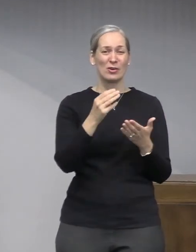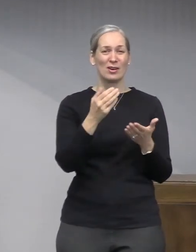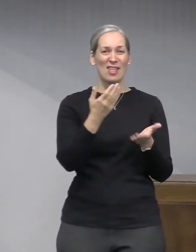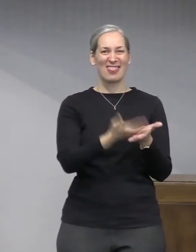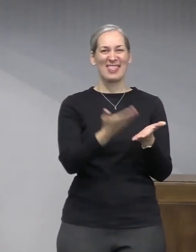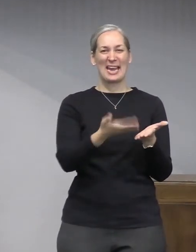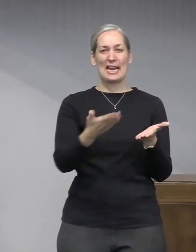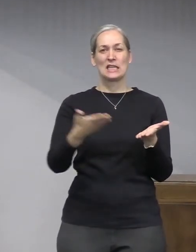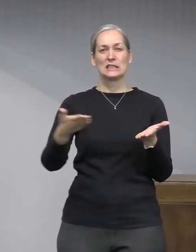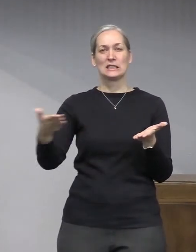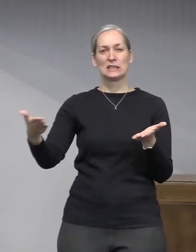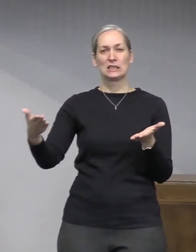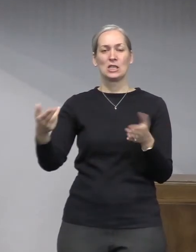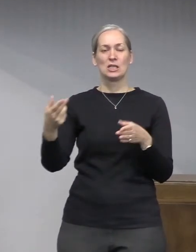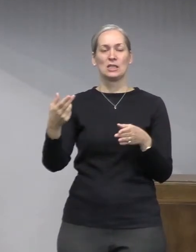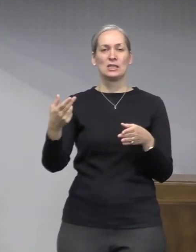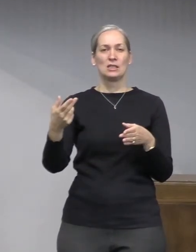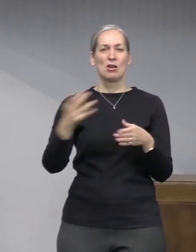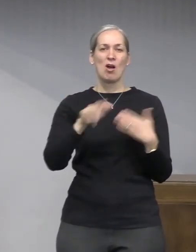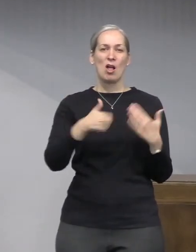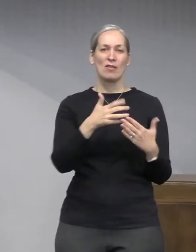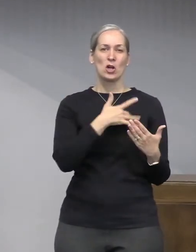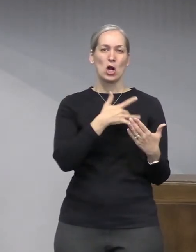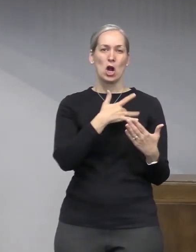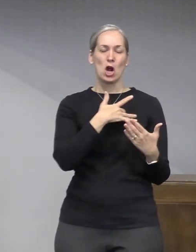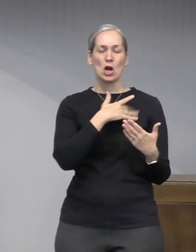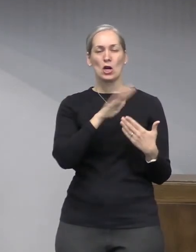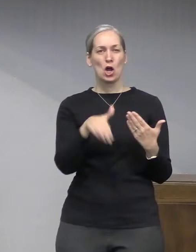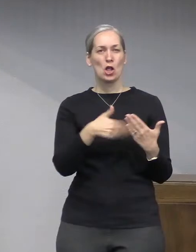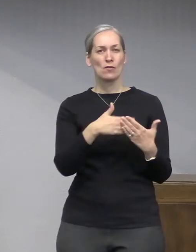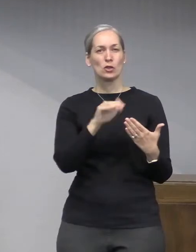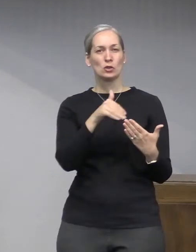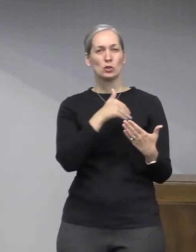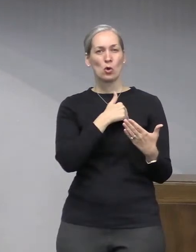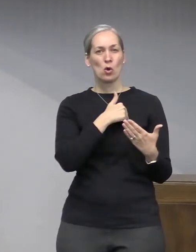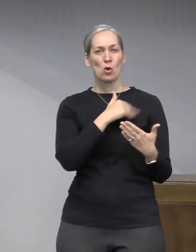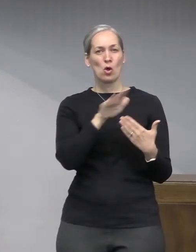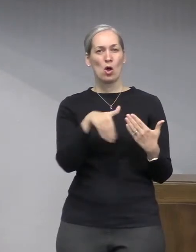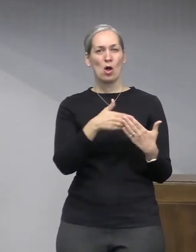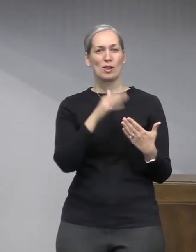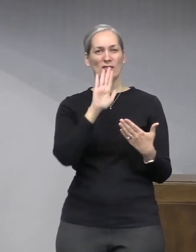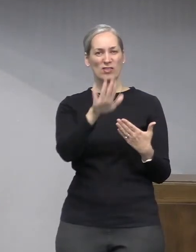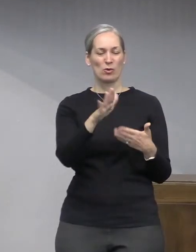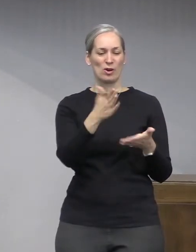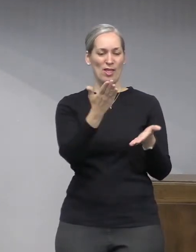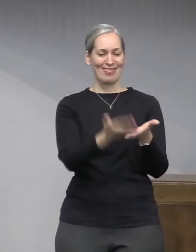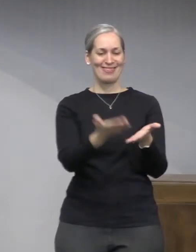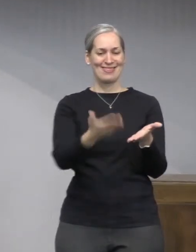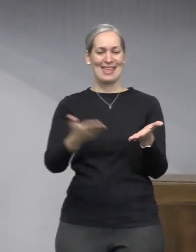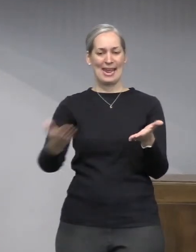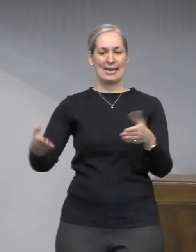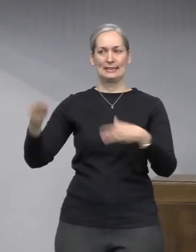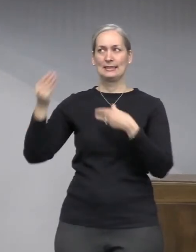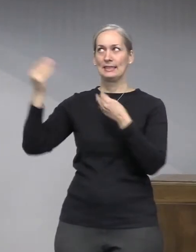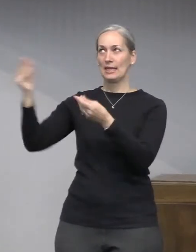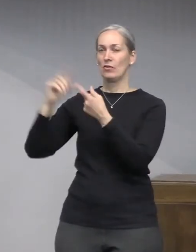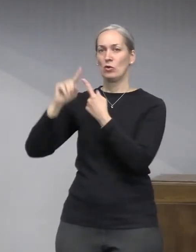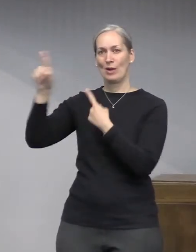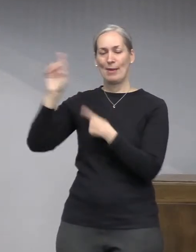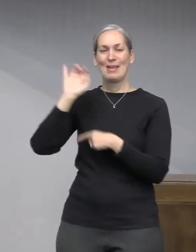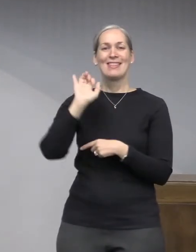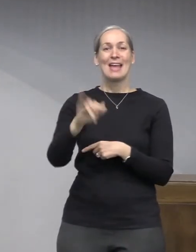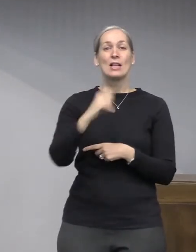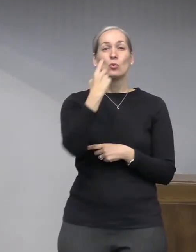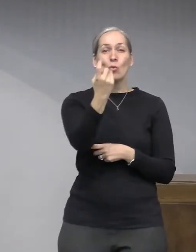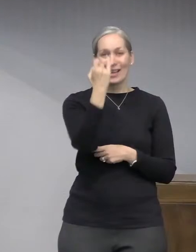you give Him all of your heart, give Him all of your soul, and give Him all of your material resources. That's one of the schools of thought.